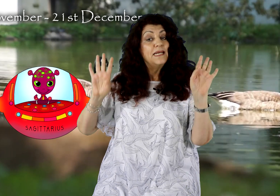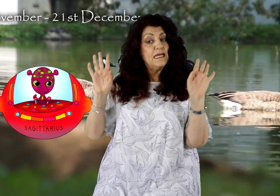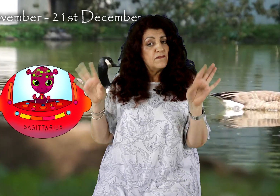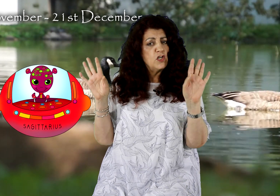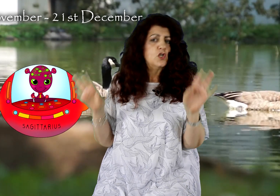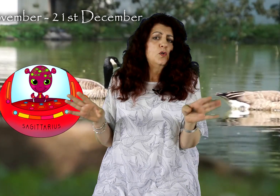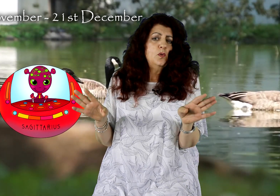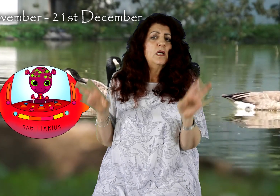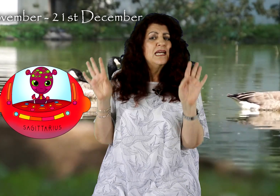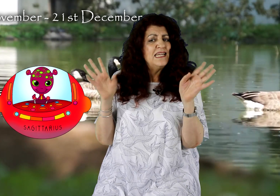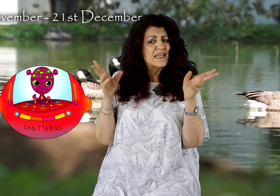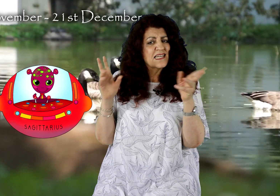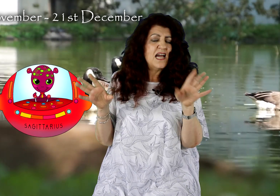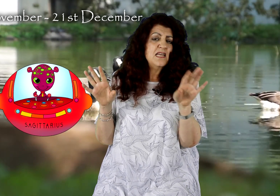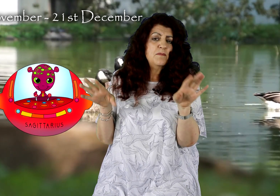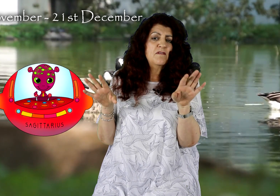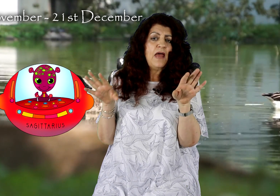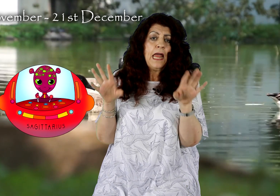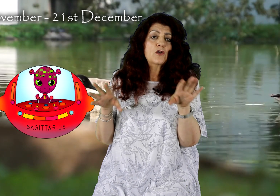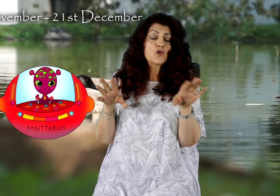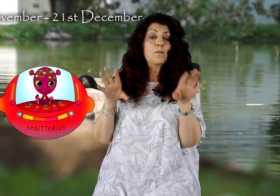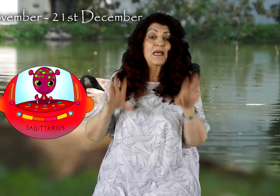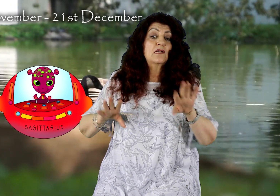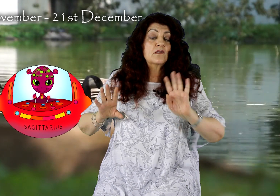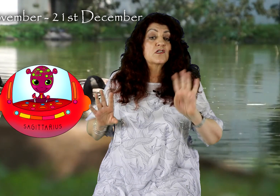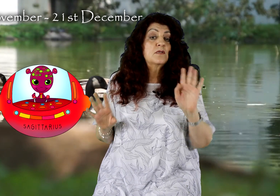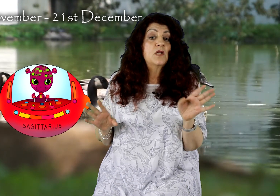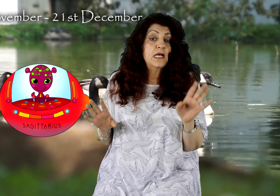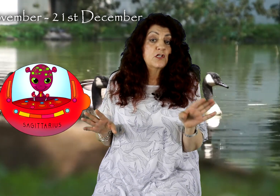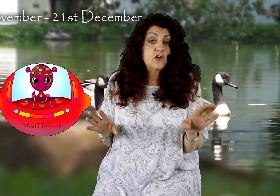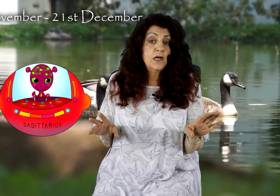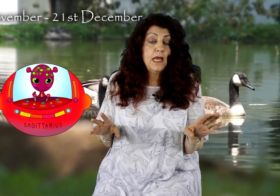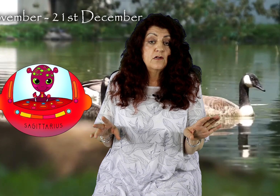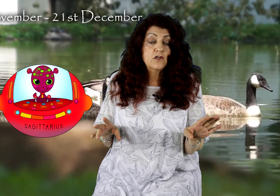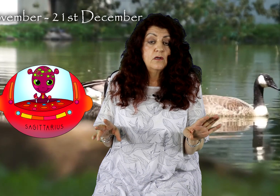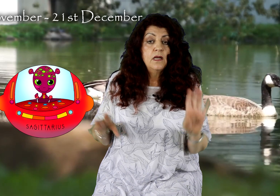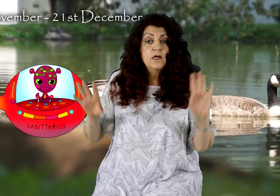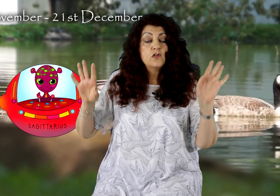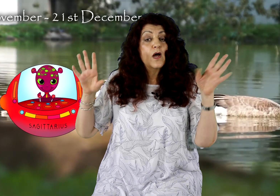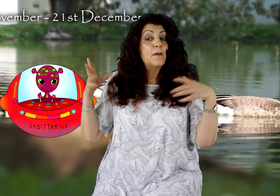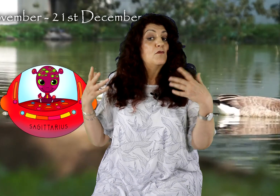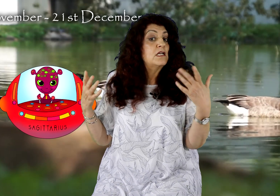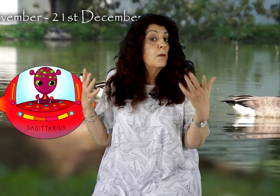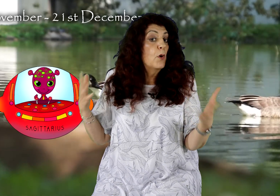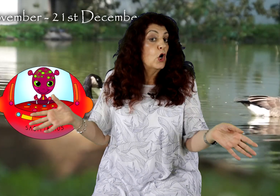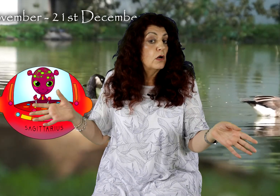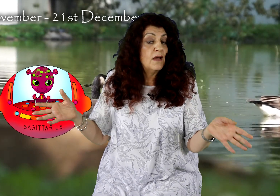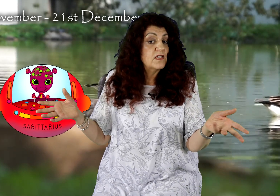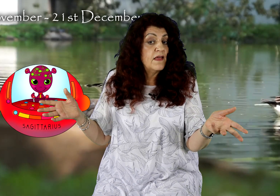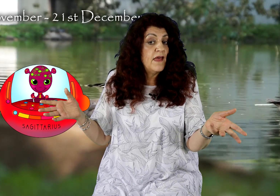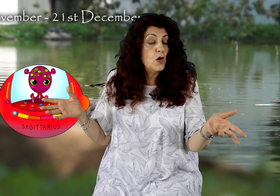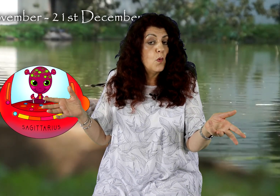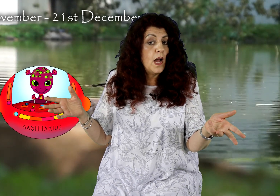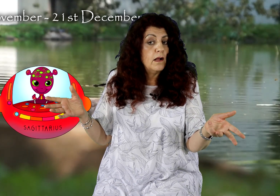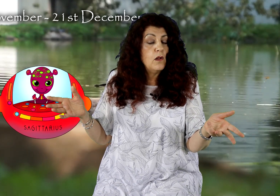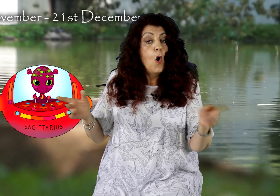even you need a tiny bit of actual mental stimulation on occasion. So how about reading a book? Haven't done that in a while.